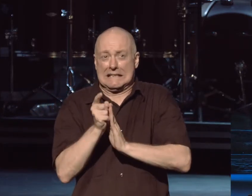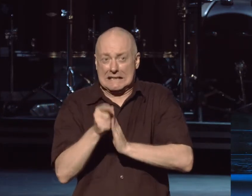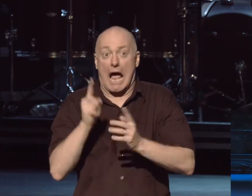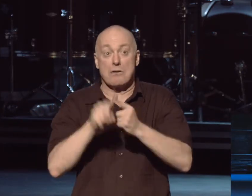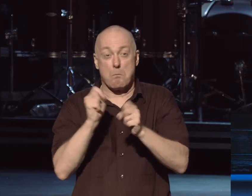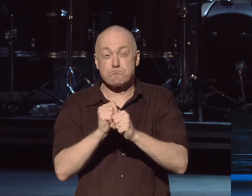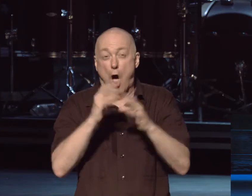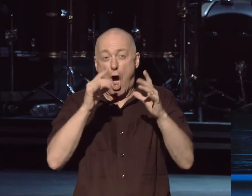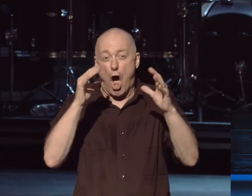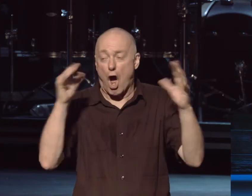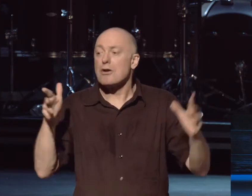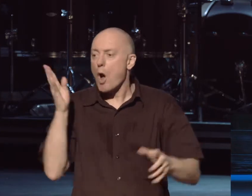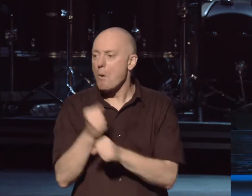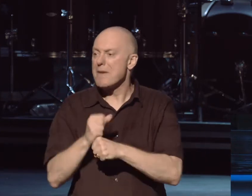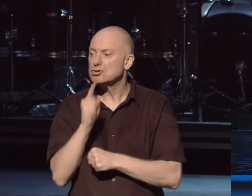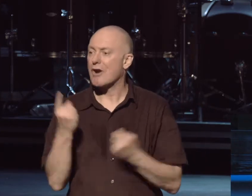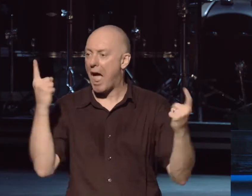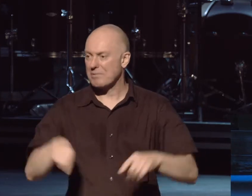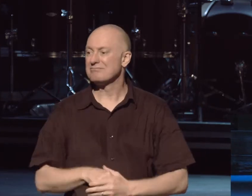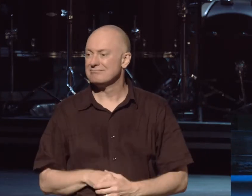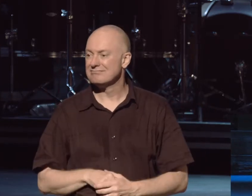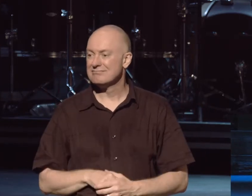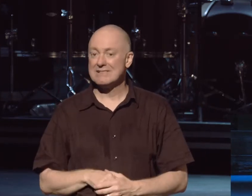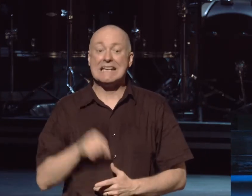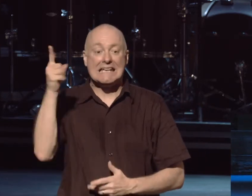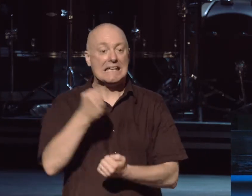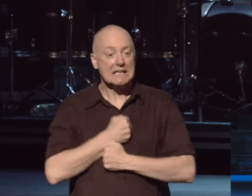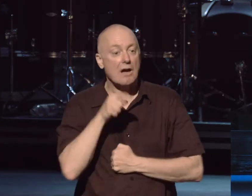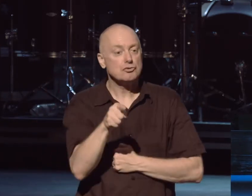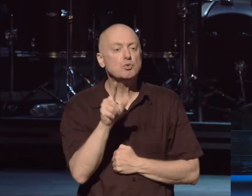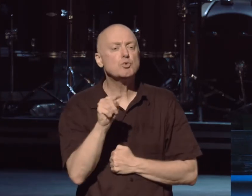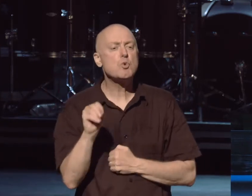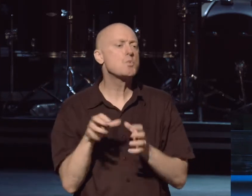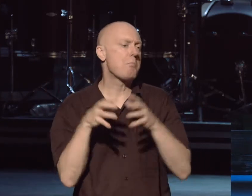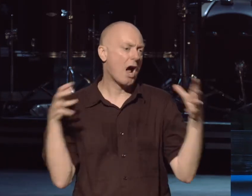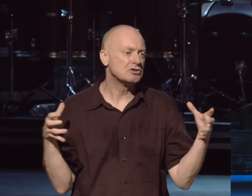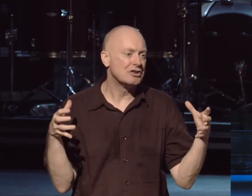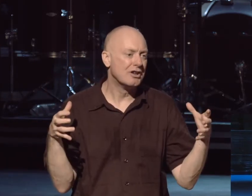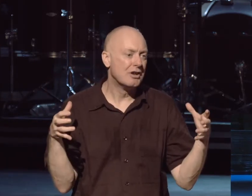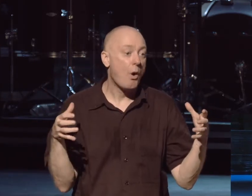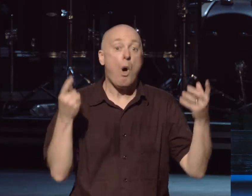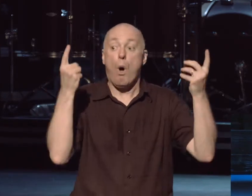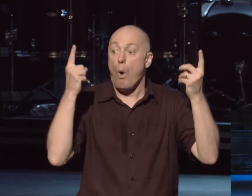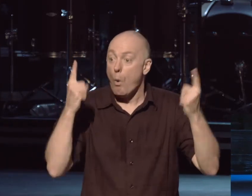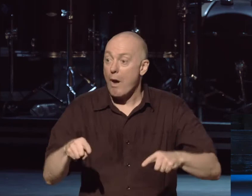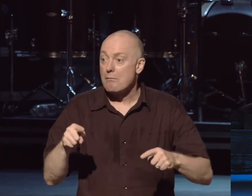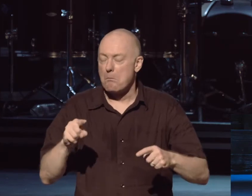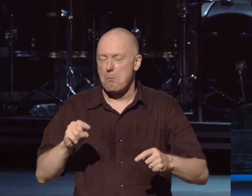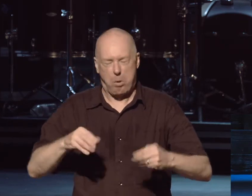God will make sure of it because he loves you too much. That when it goes off, what a mess.